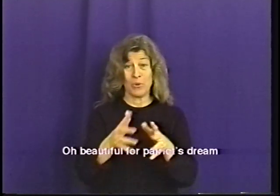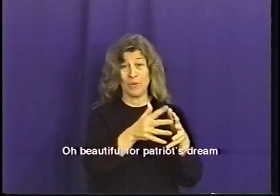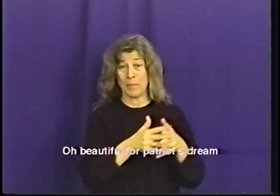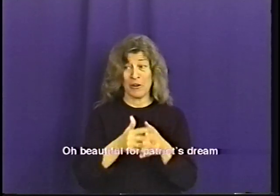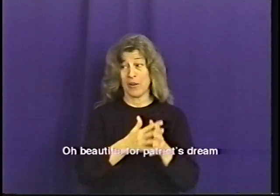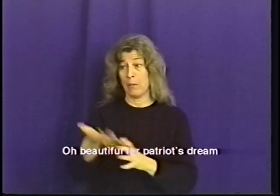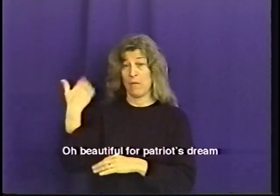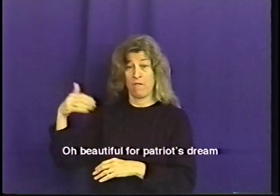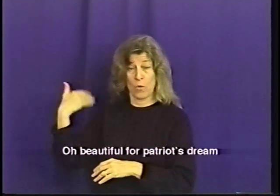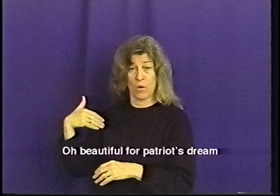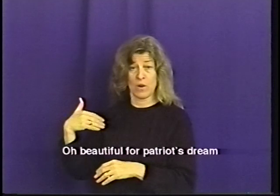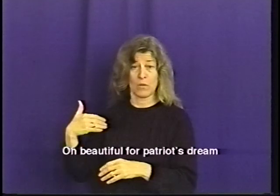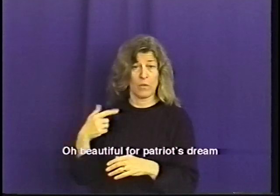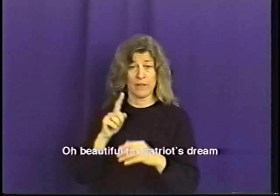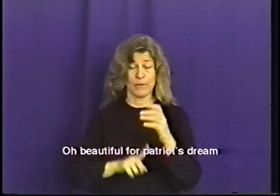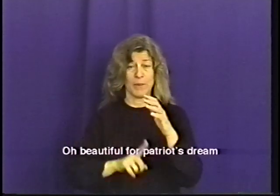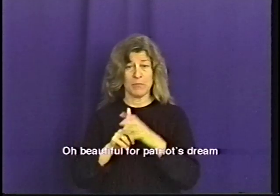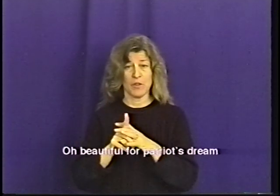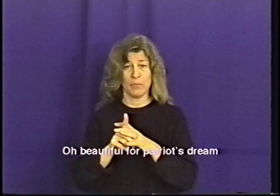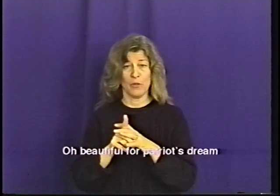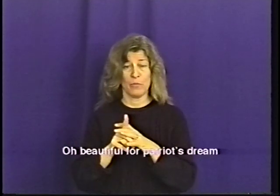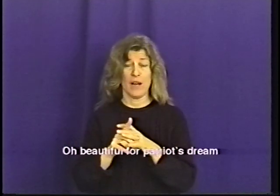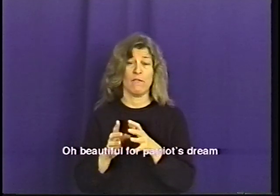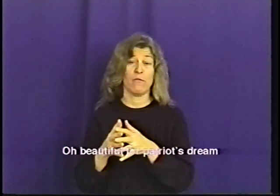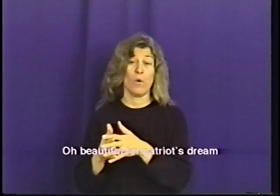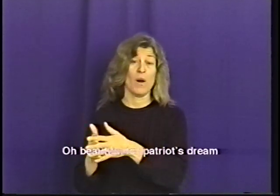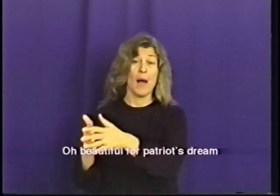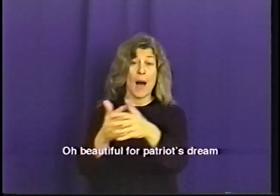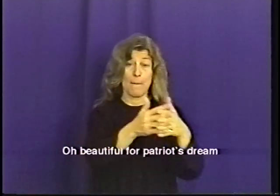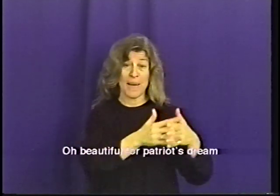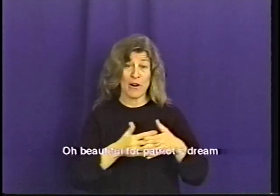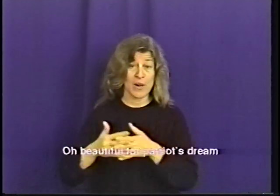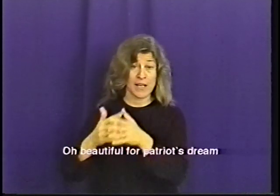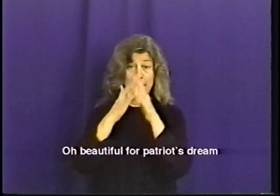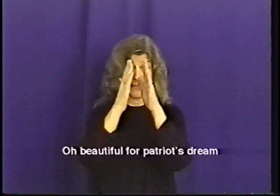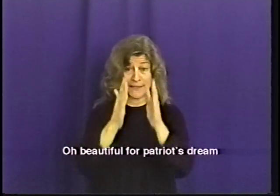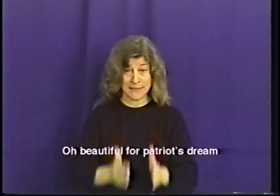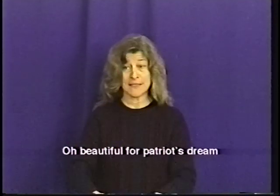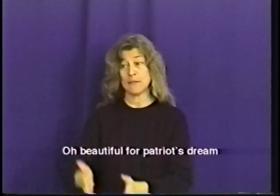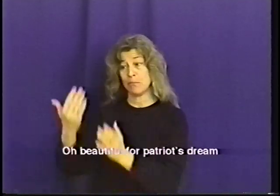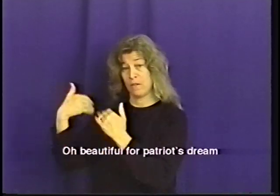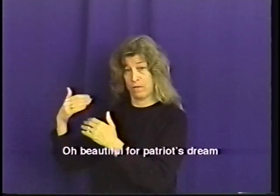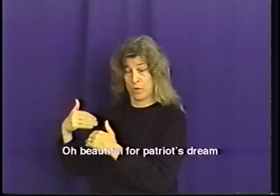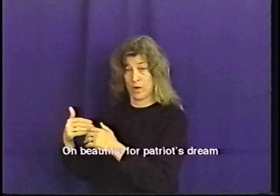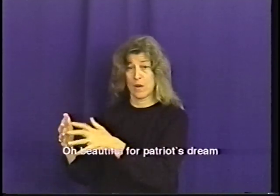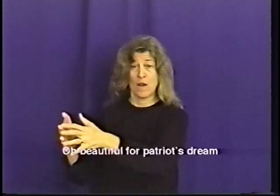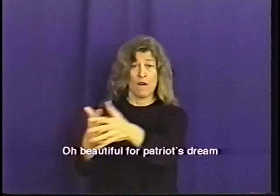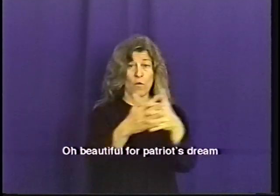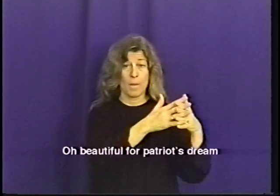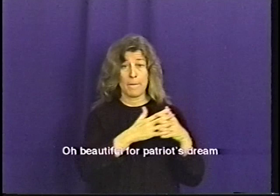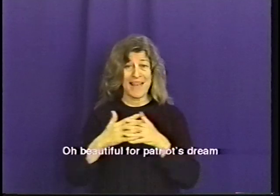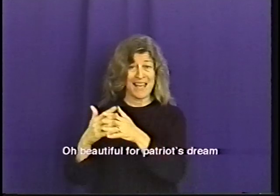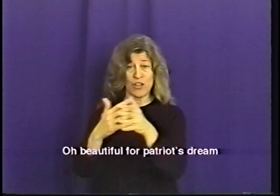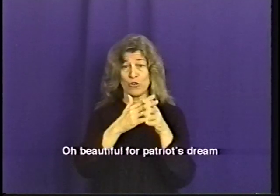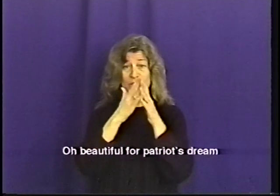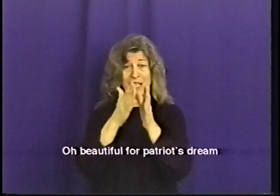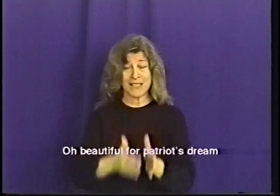people American before, whatever pops up in your brain, for Americans before, for